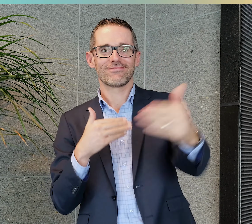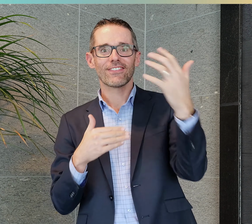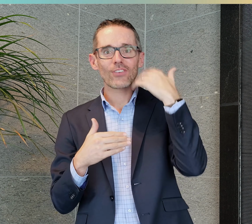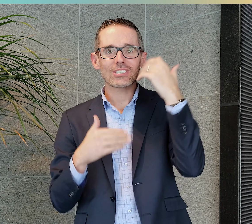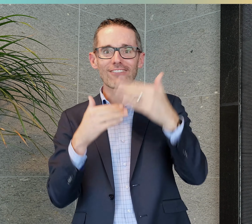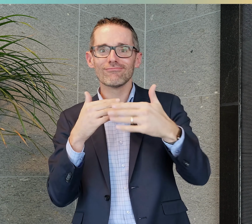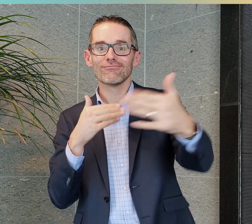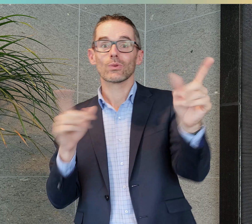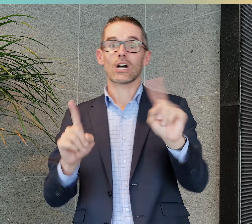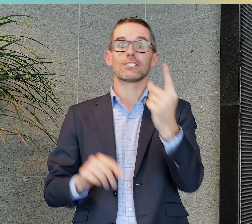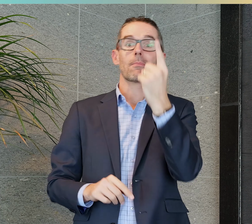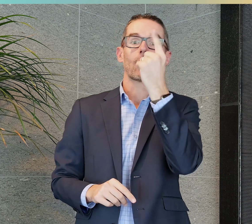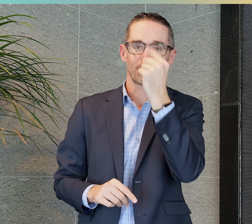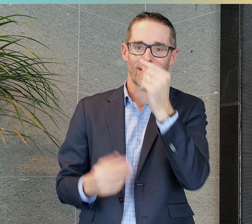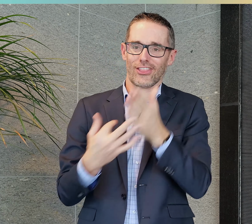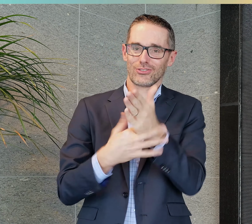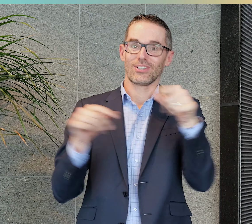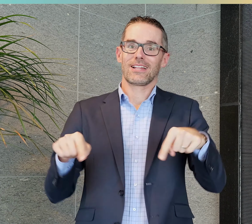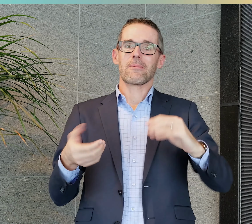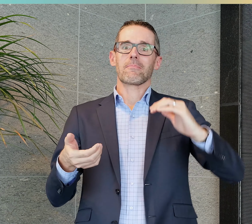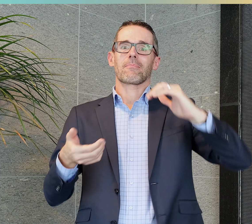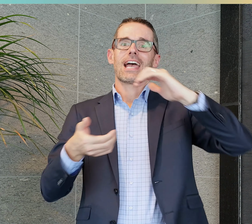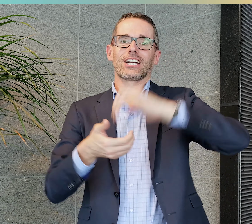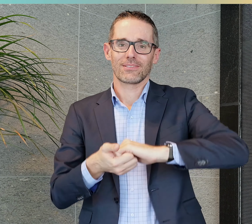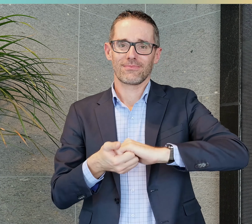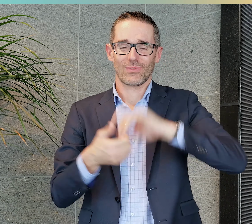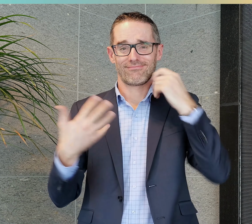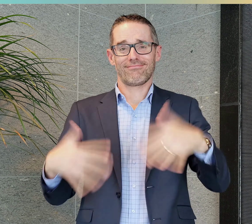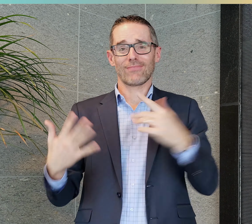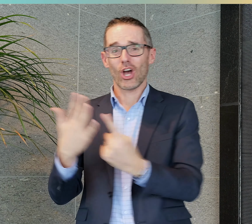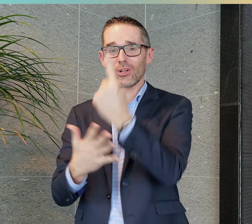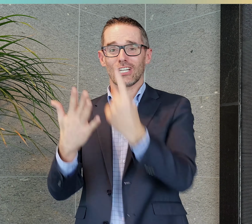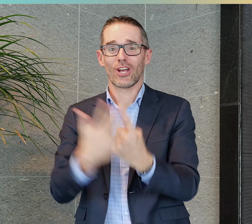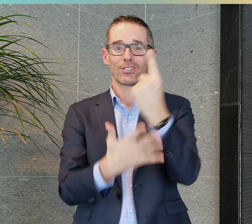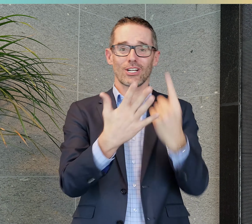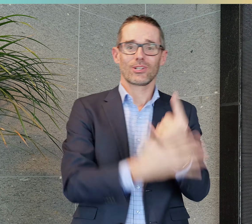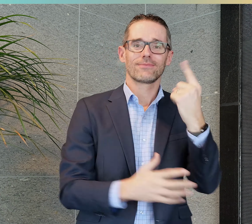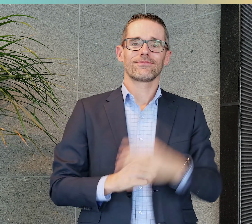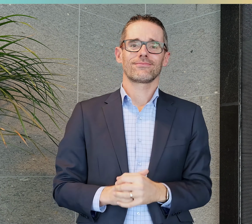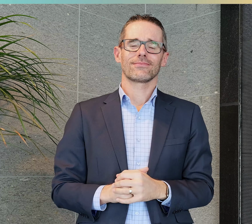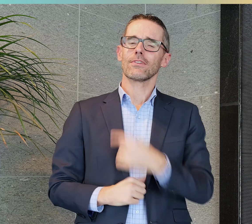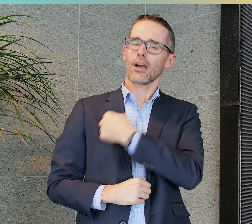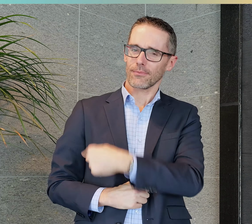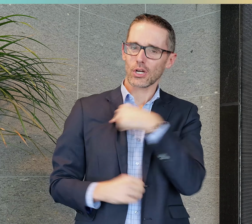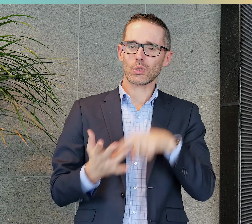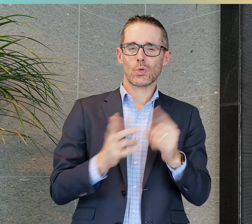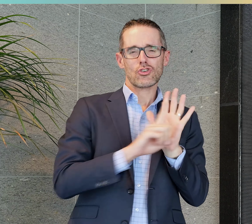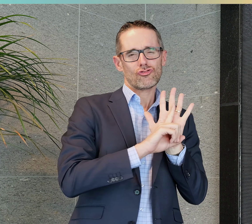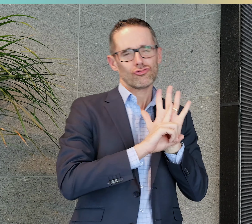thrilled about the future together and what is possible through this partnership. There's amazing opportunities in front of us